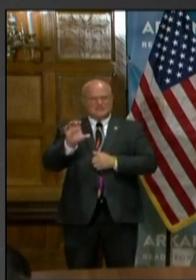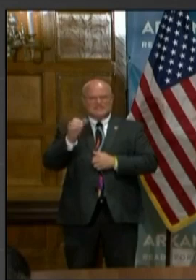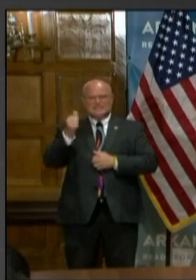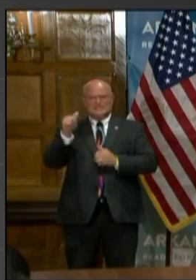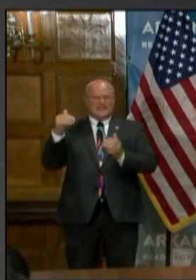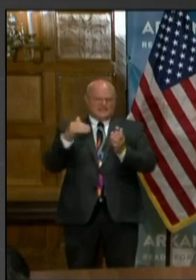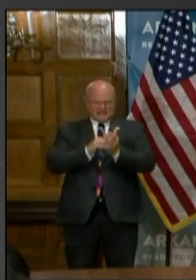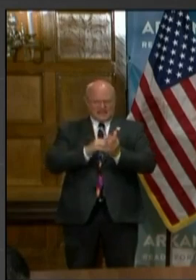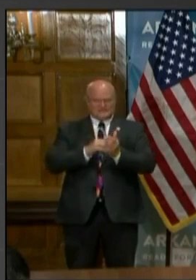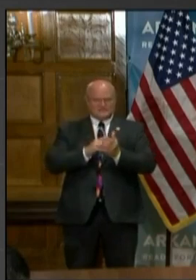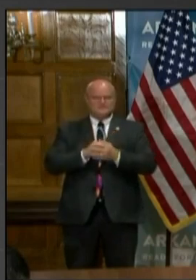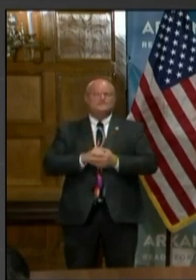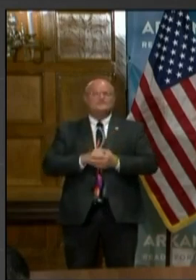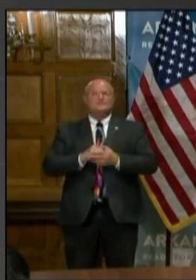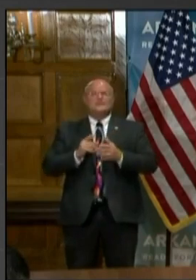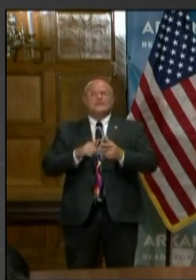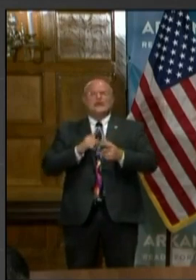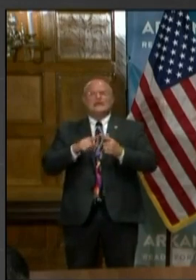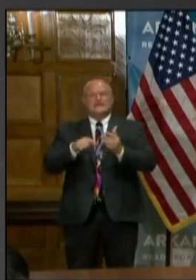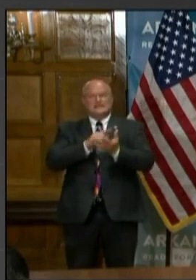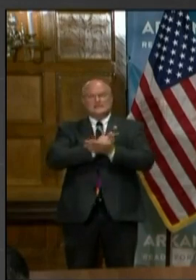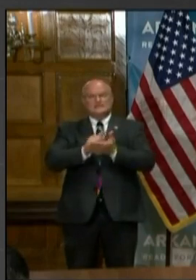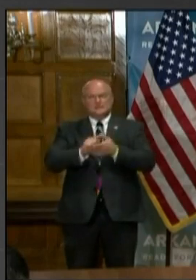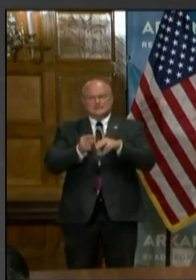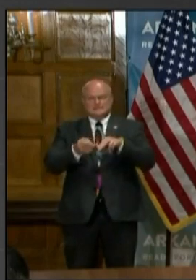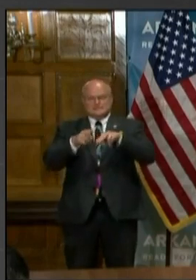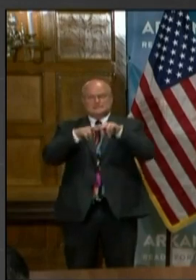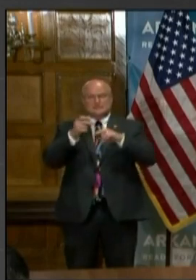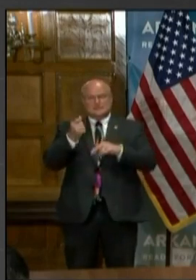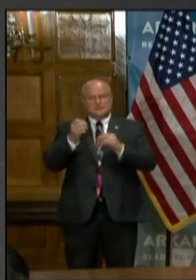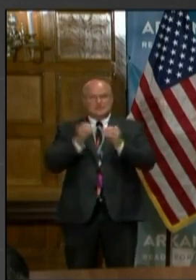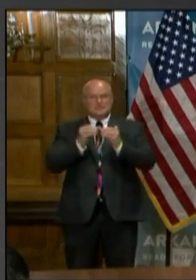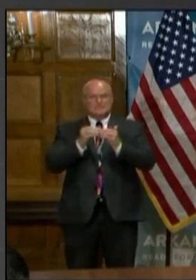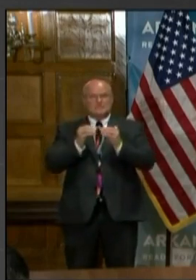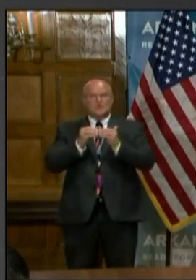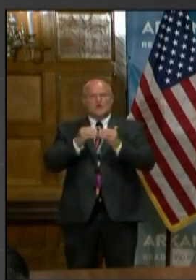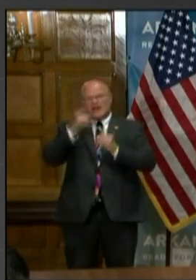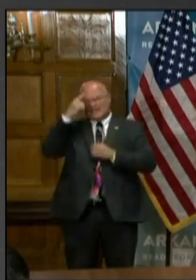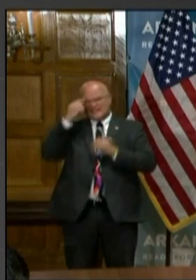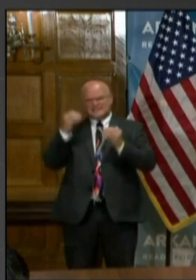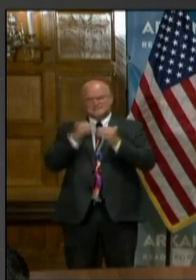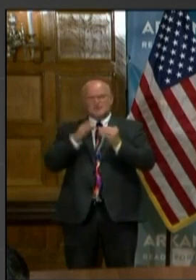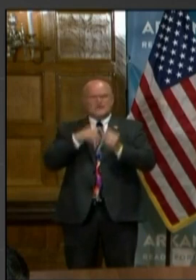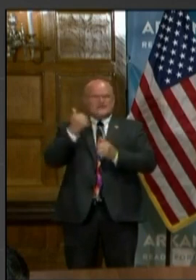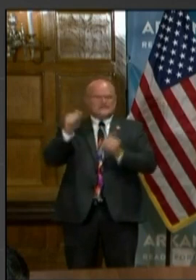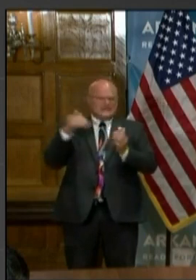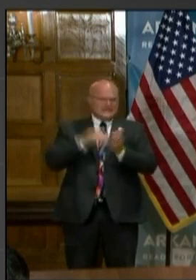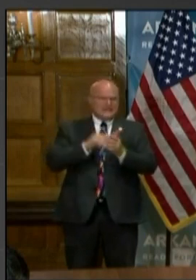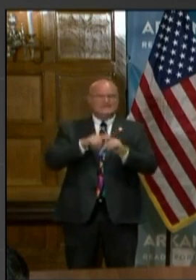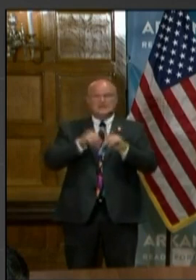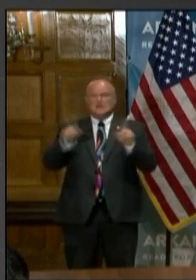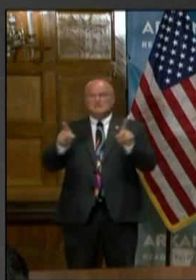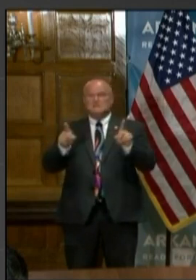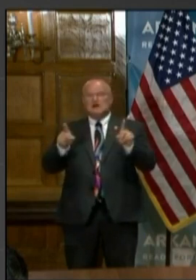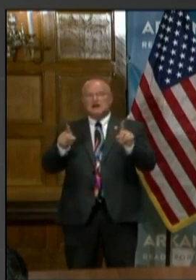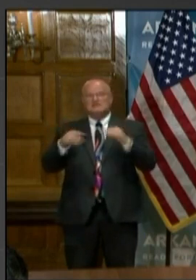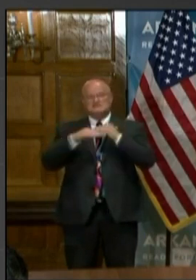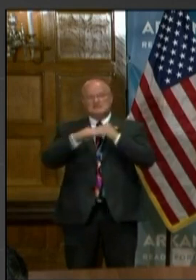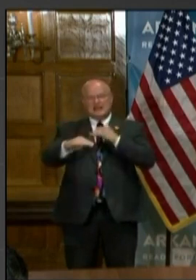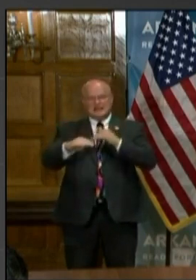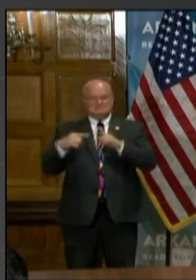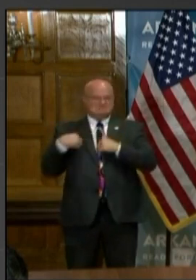to 10,000. And this week it went up just a little bit more, so I think it's a little bit over 10,000, but it's been fairly